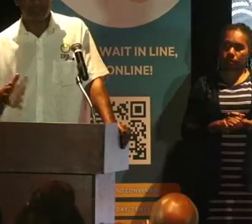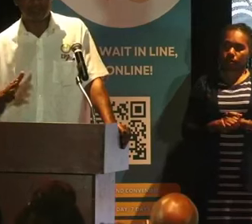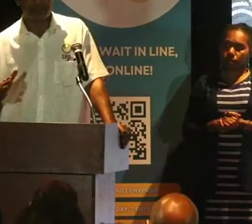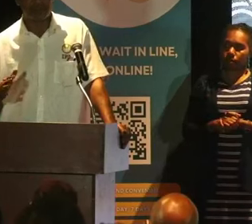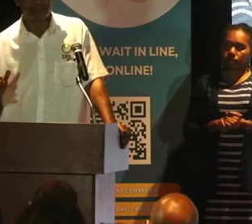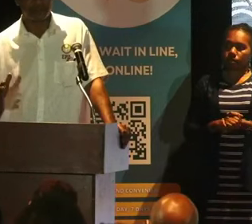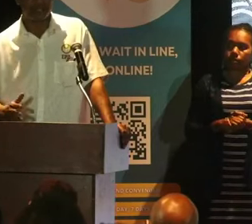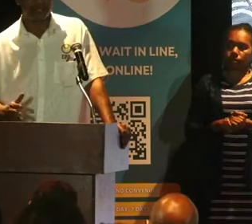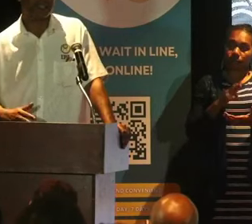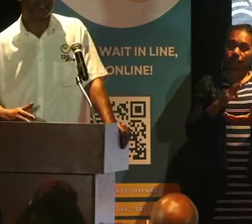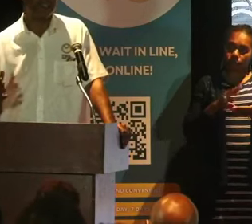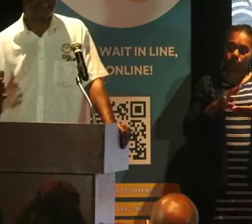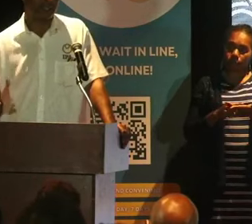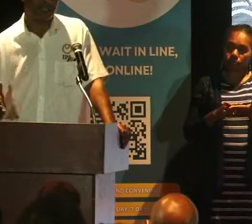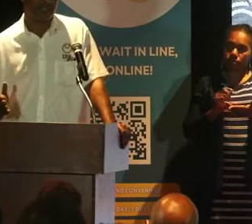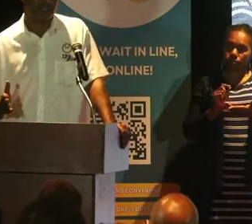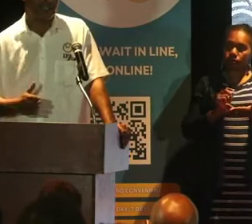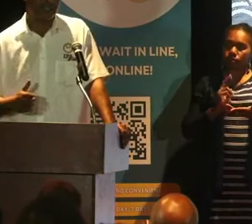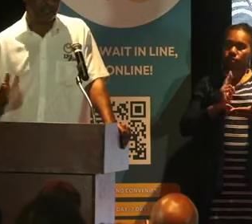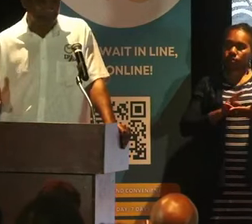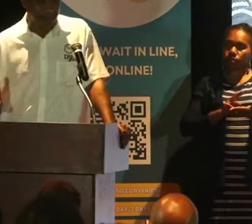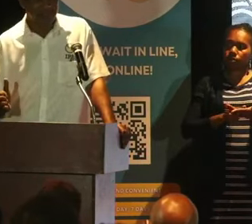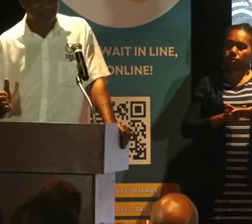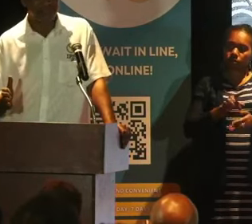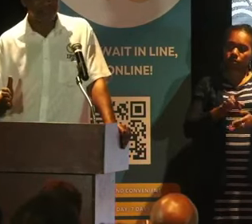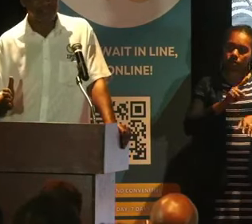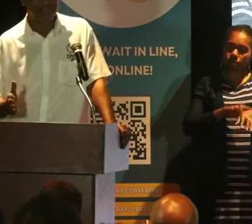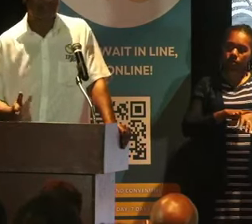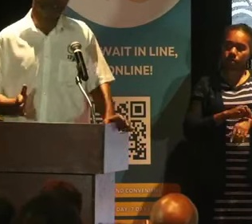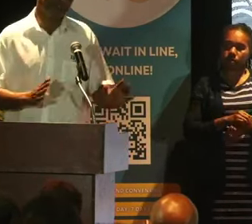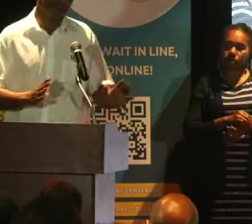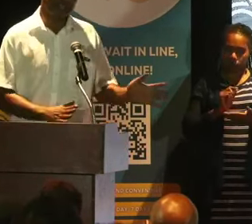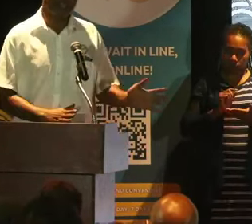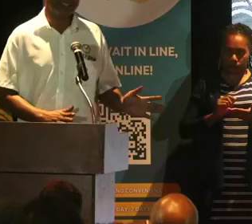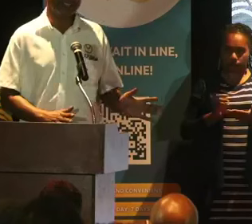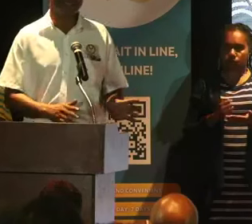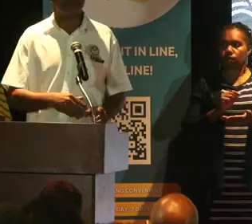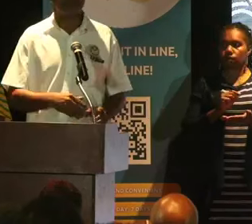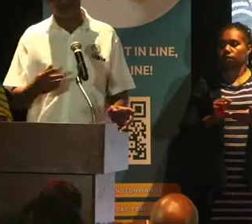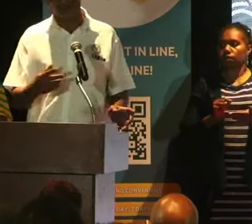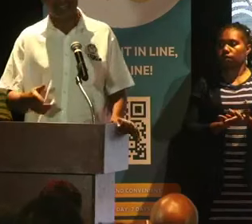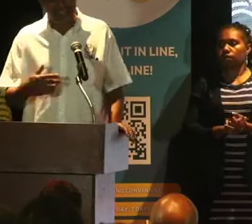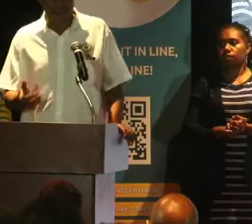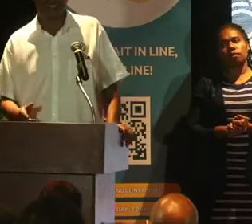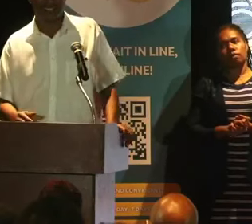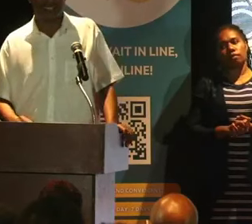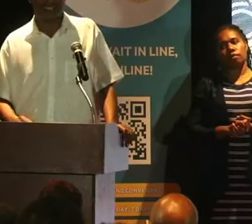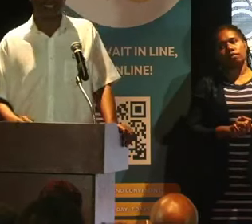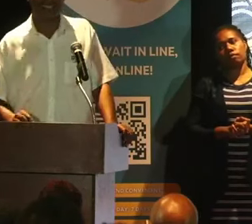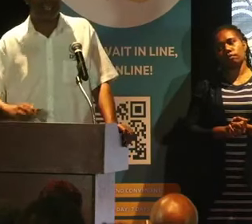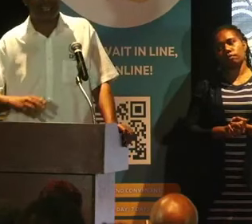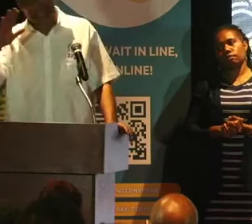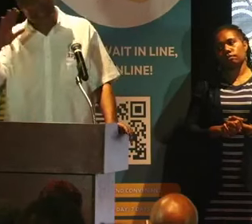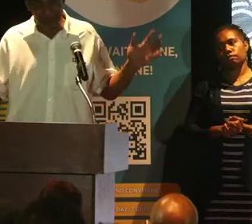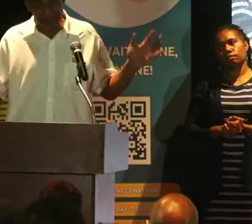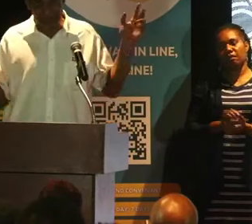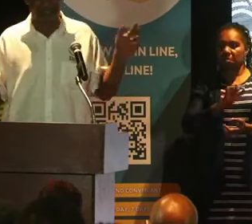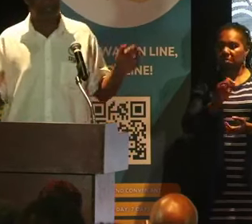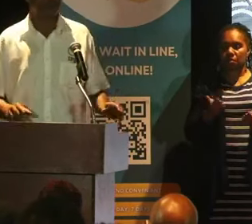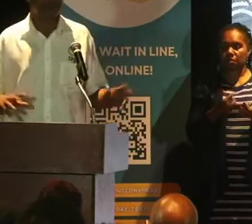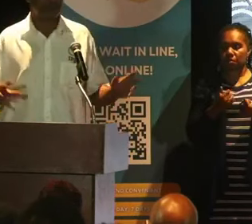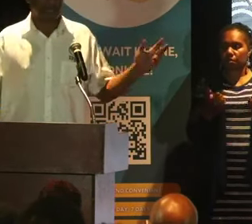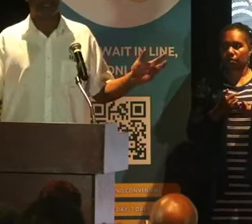it takes a while to fill, and then as if that's not enough, when you go to IRC, you have to do another annual return. In an ideal